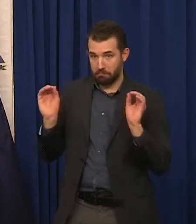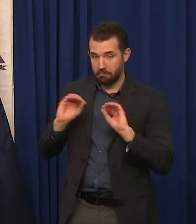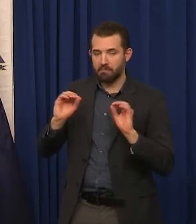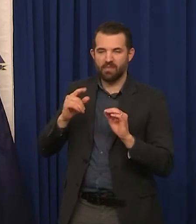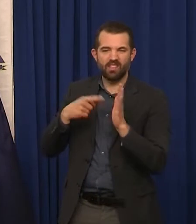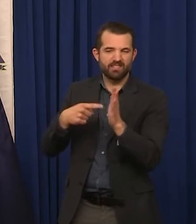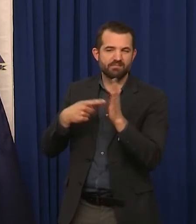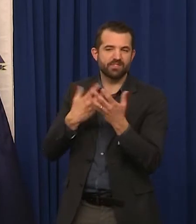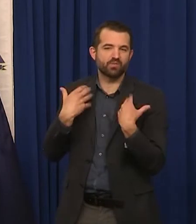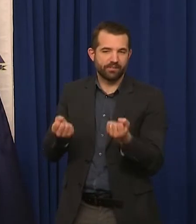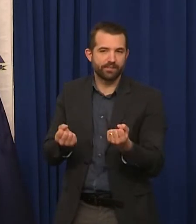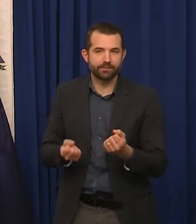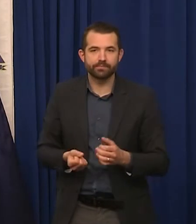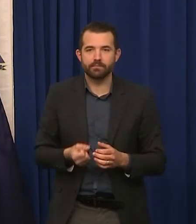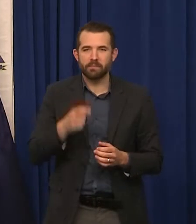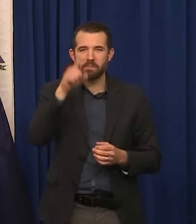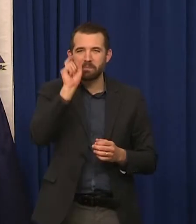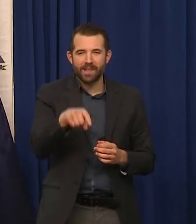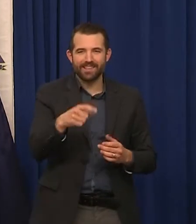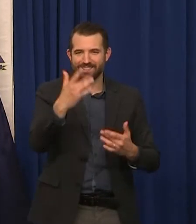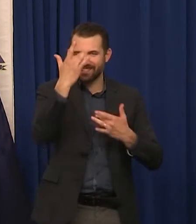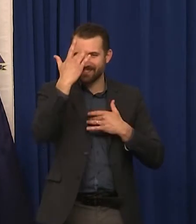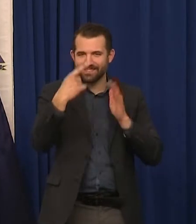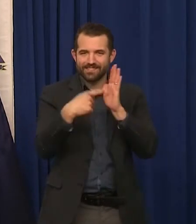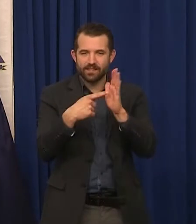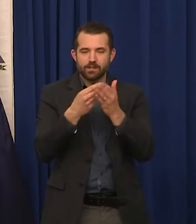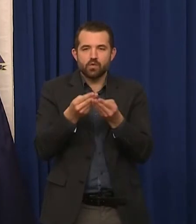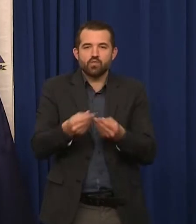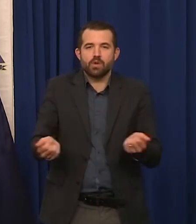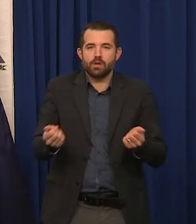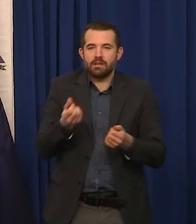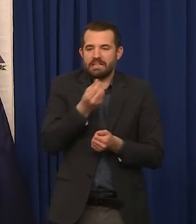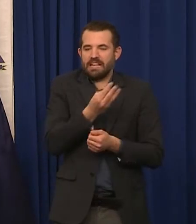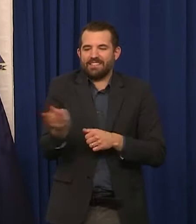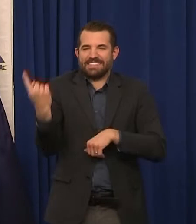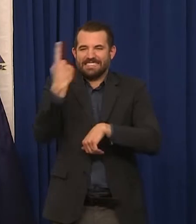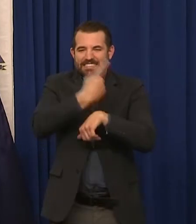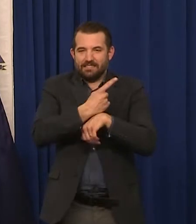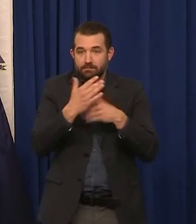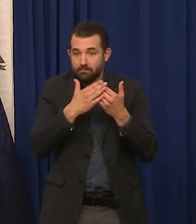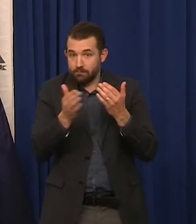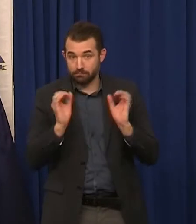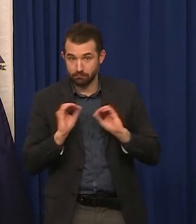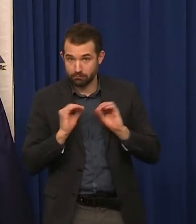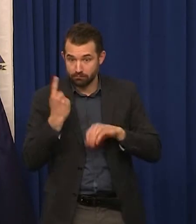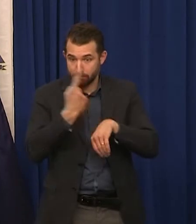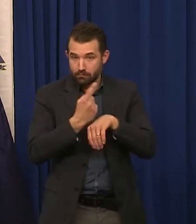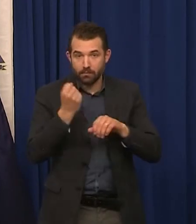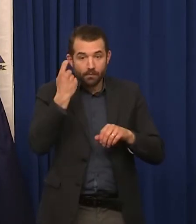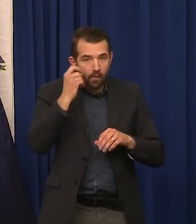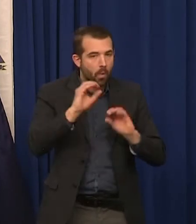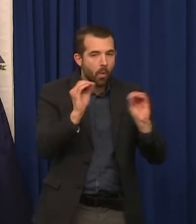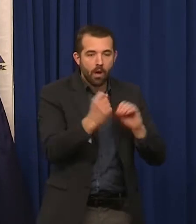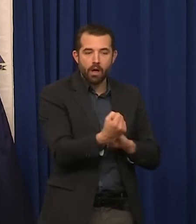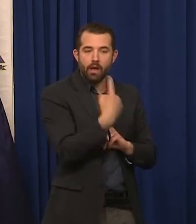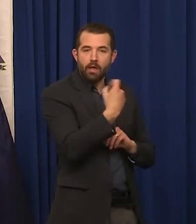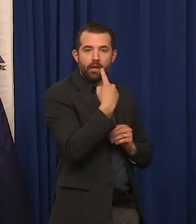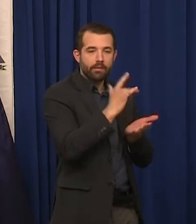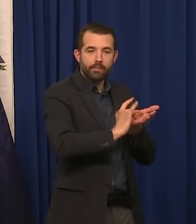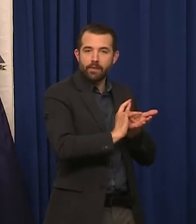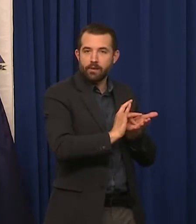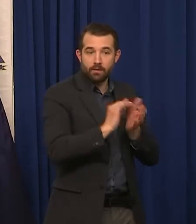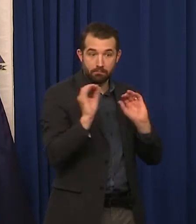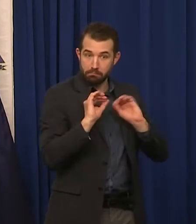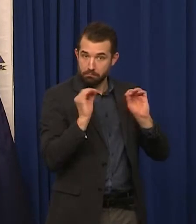have recovered for a period of days when you're not taking any kind of medication, and a certain number of days have had